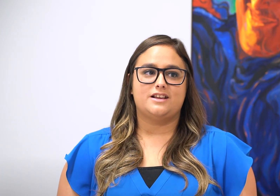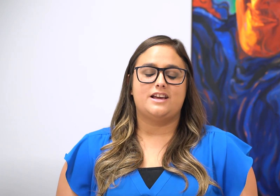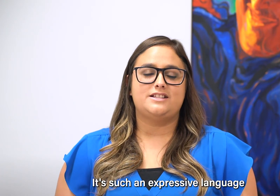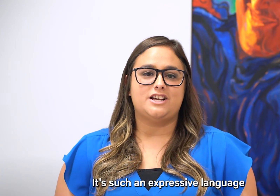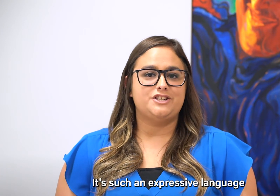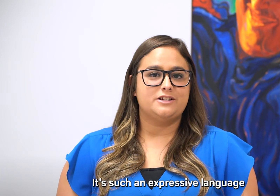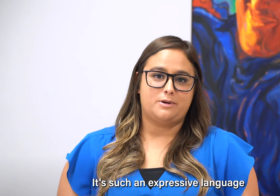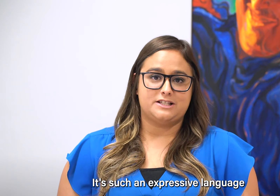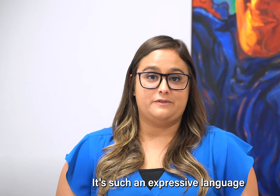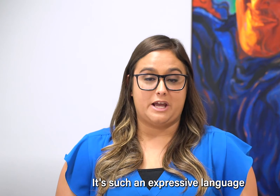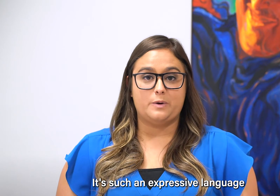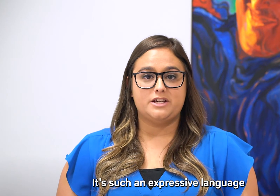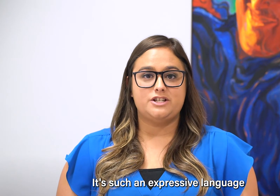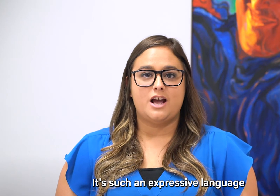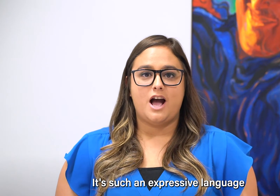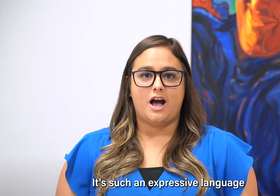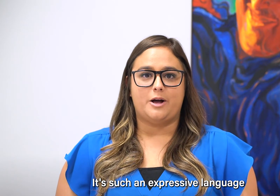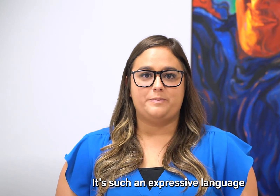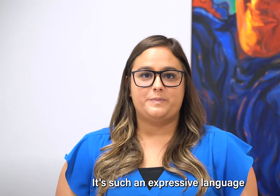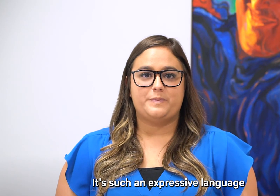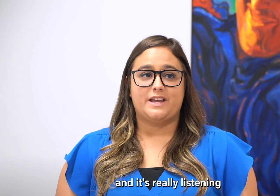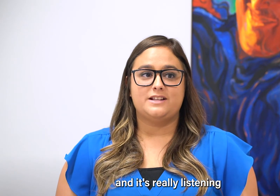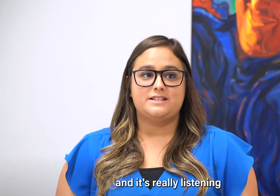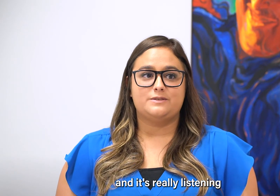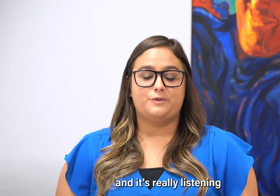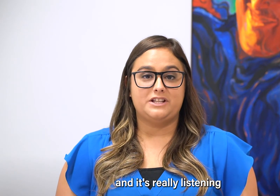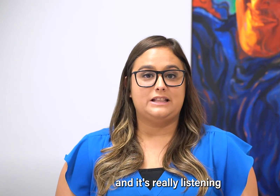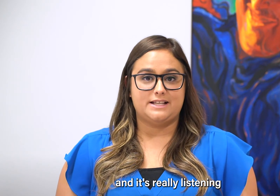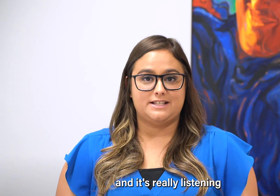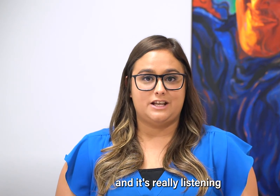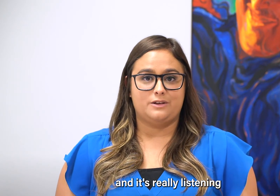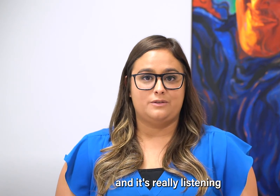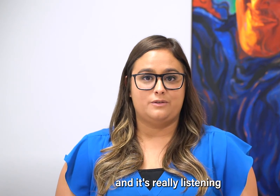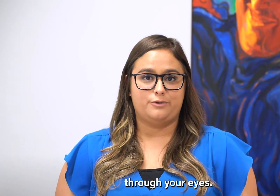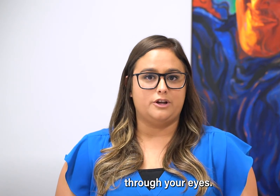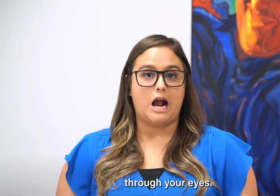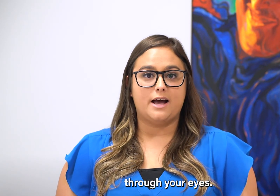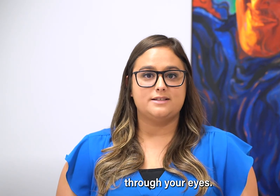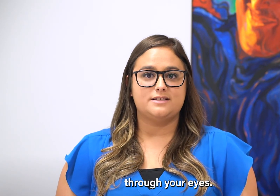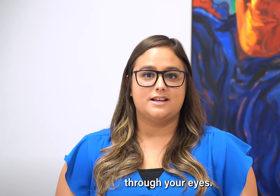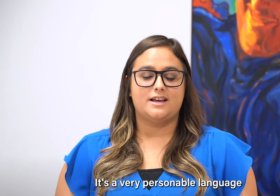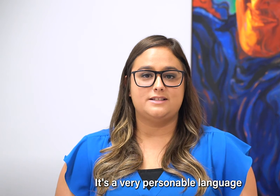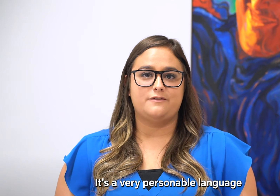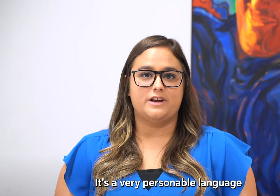it's such an expressive language, and it's really listening through your eyes. It's a